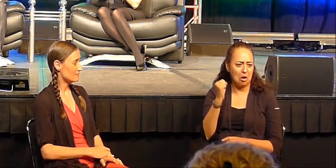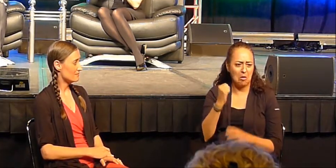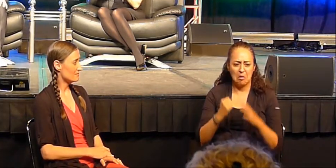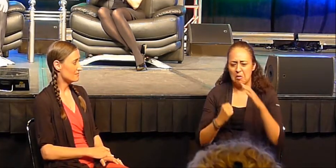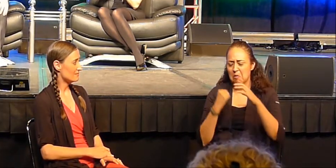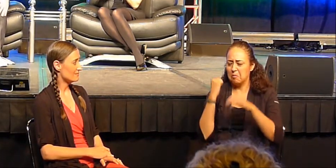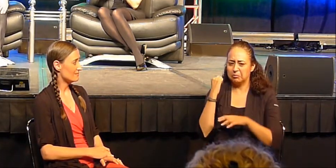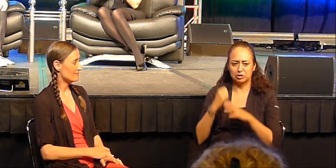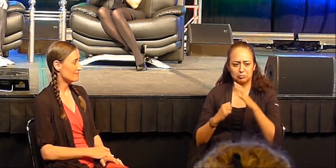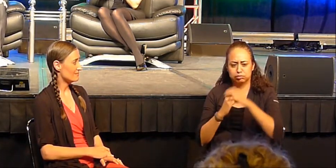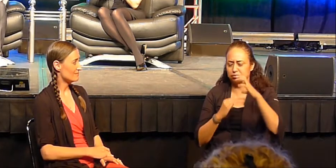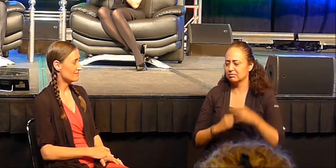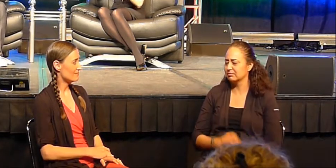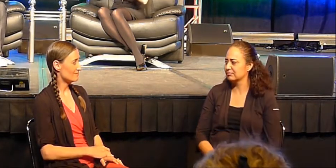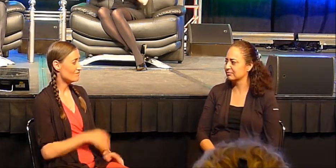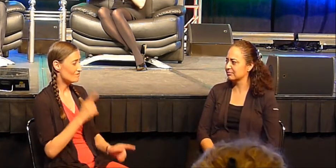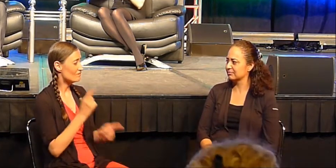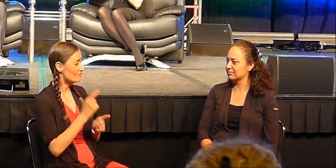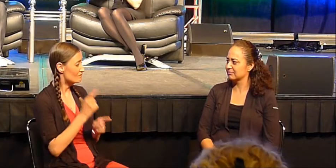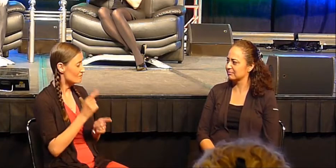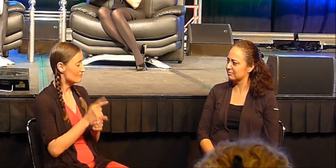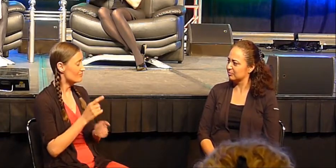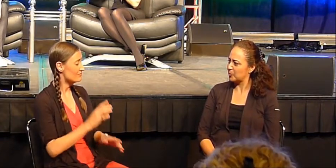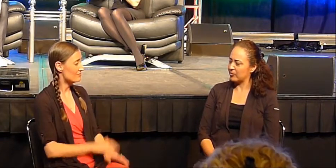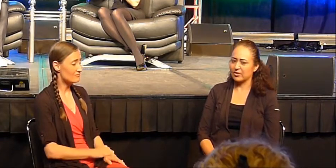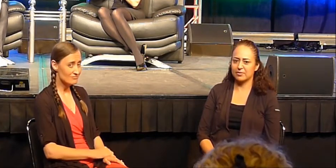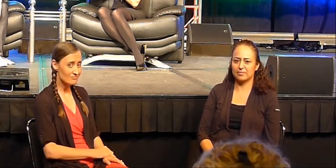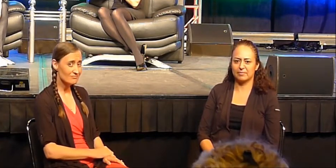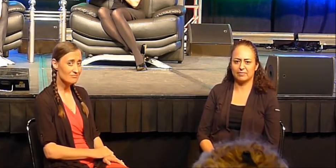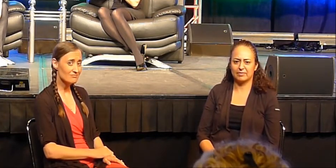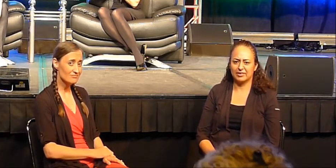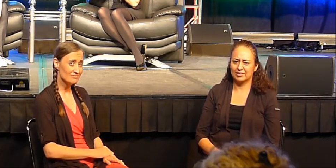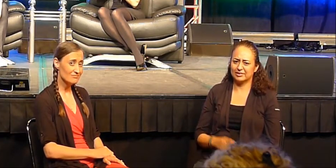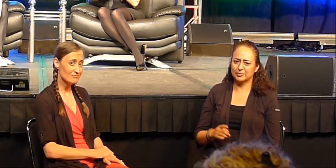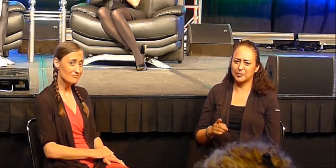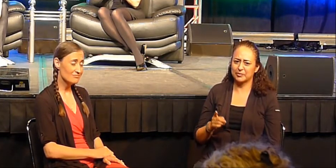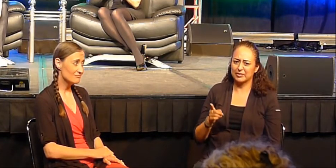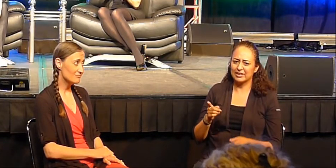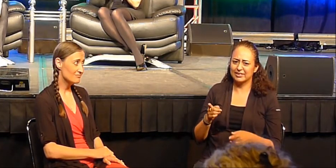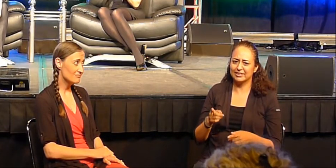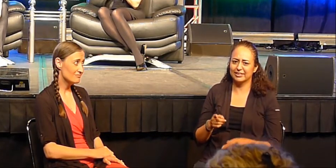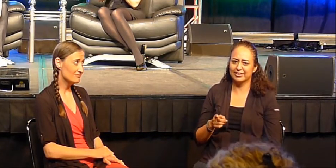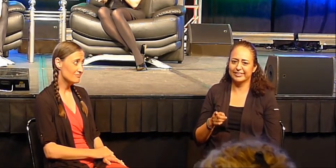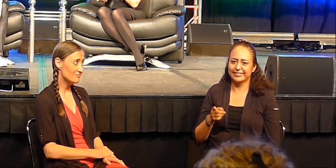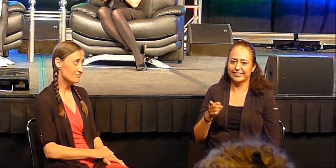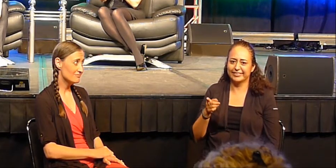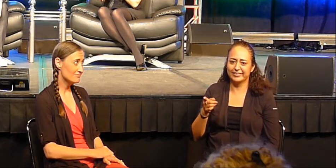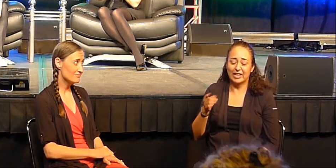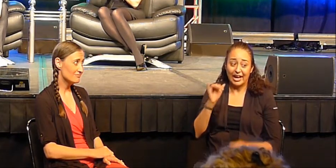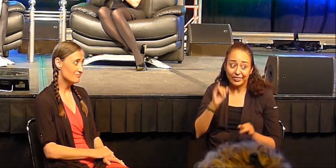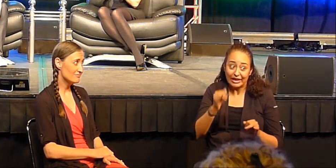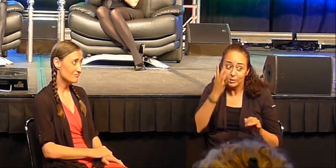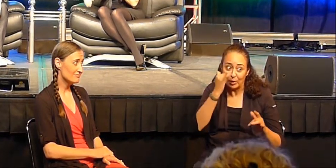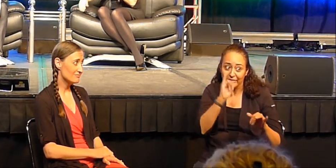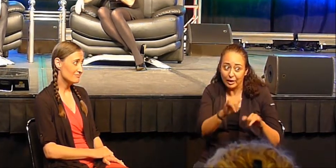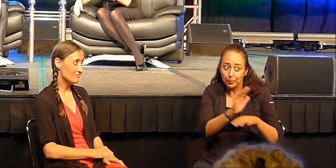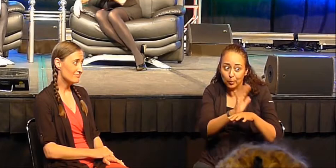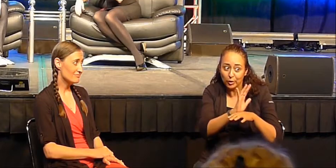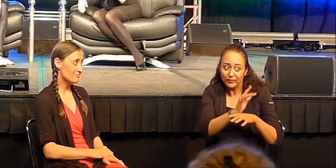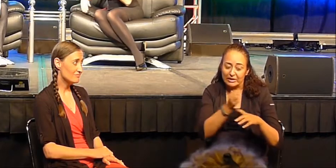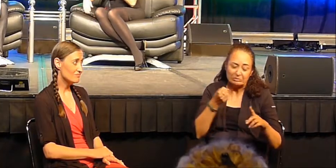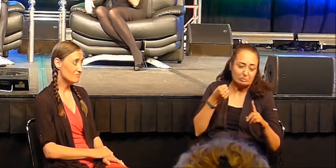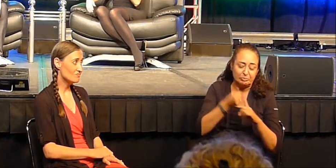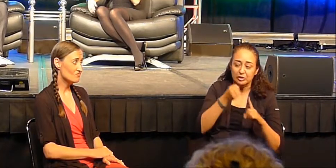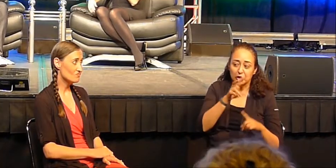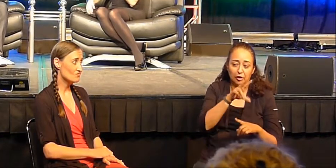It was fantastic all around. That's why it's, coming up on its 30th anniversary. That's right. People love it. People love it, right guys? Thank you.